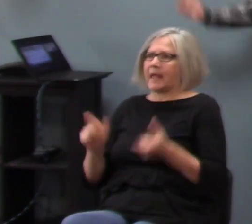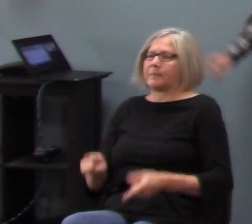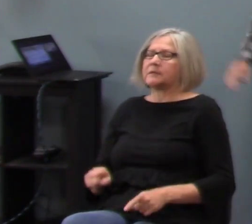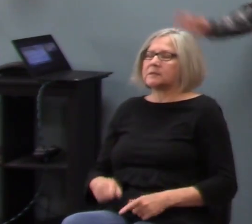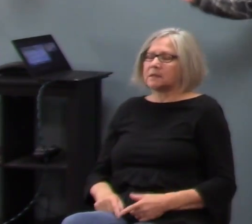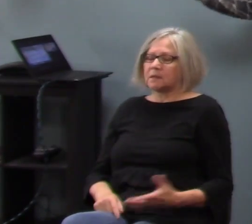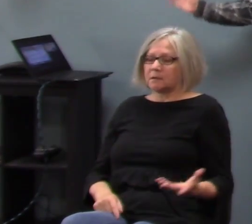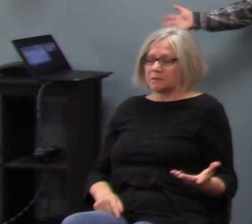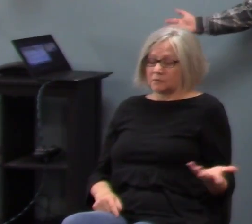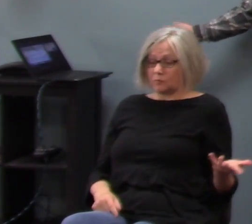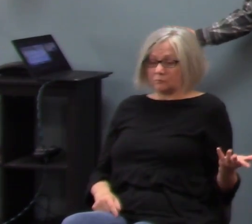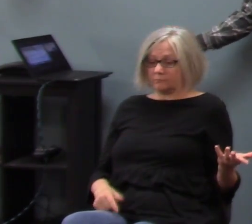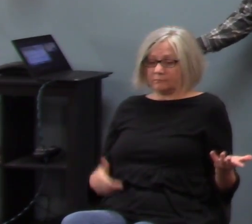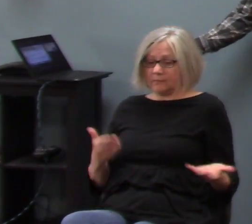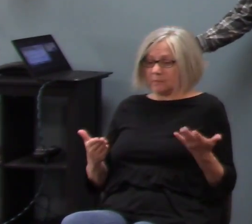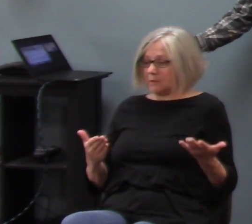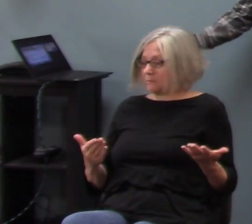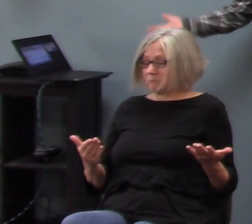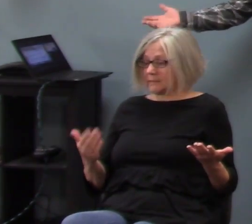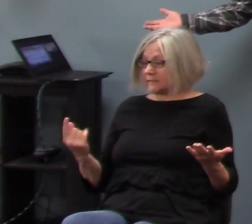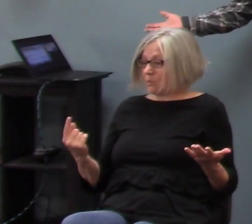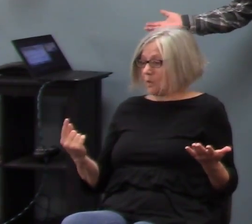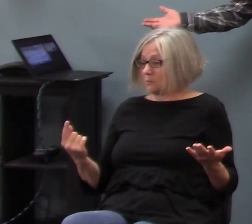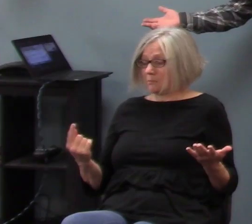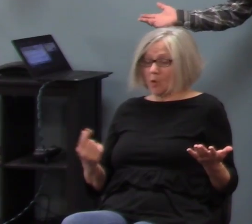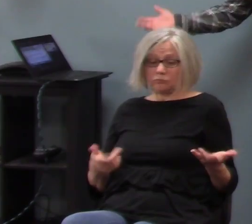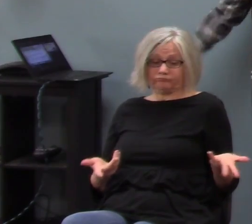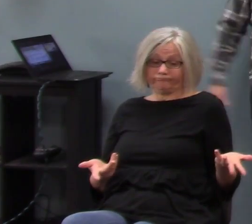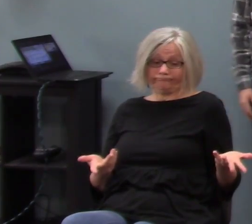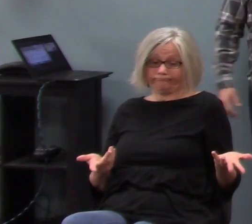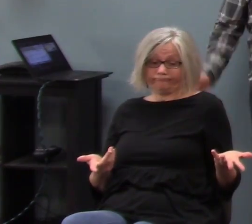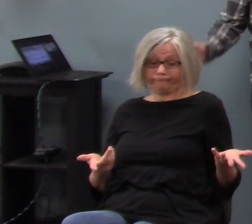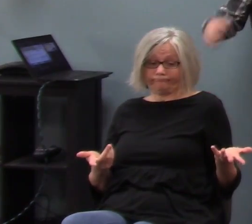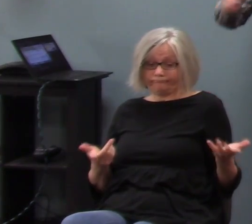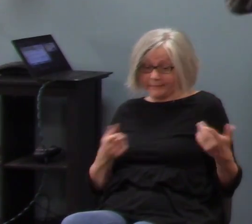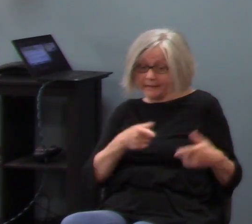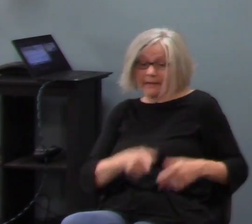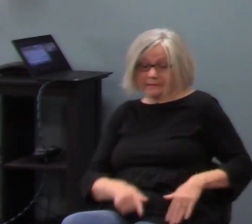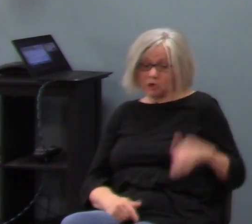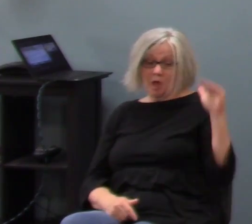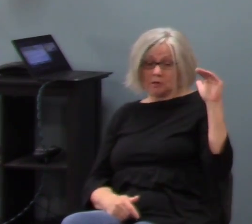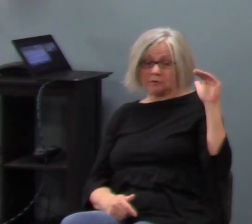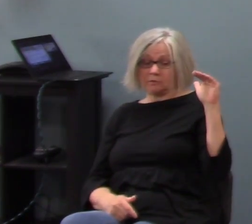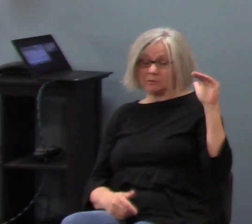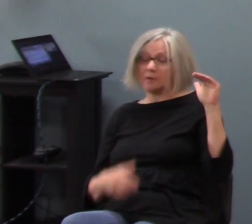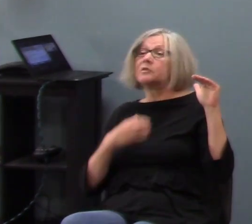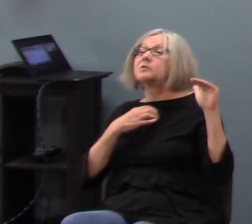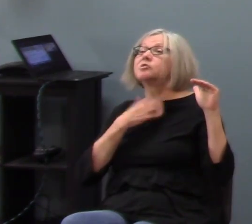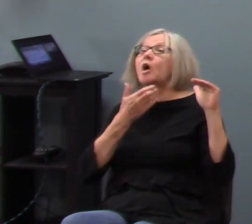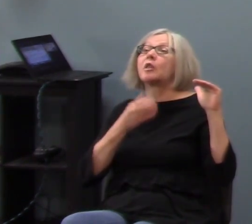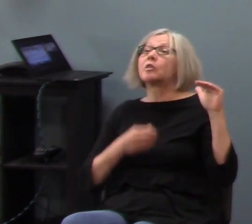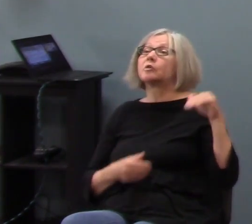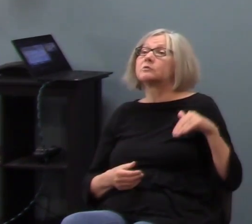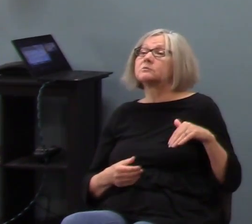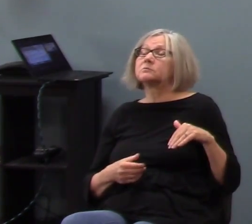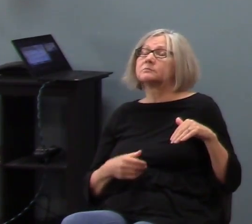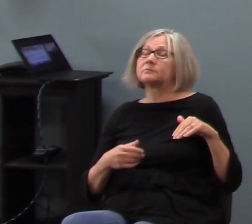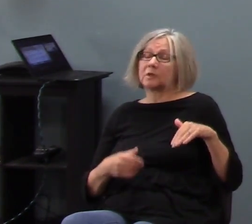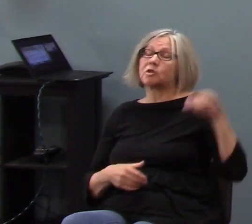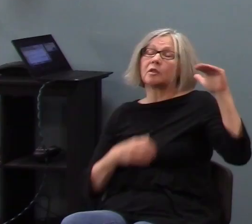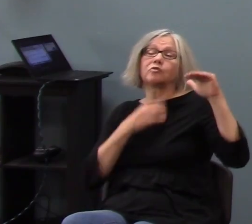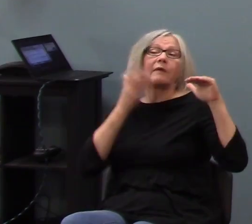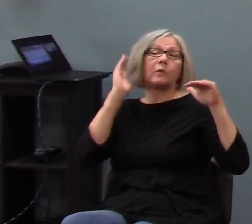is, just somebody happens to be taller. Okay? Eventually, the taller giraffes will survive, and that's why they have such a long neck